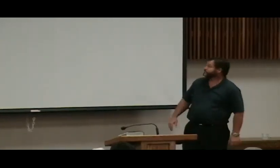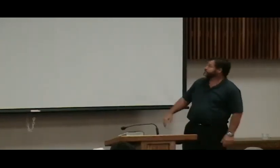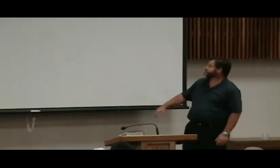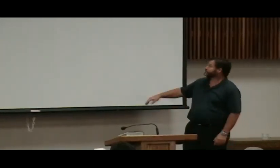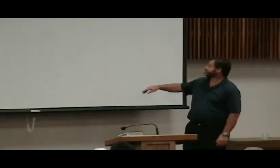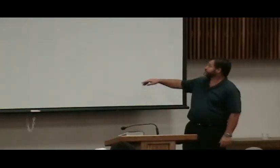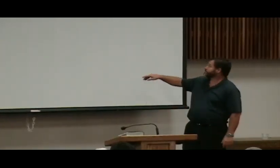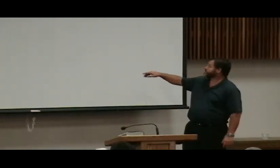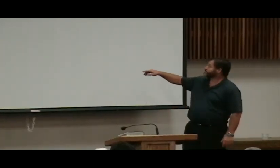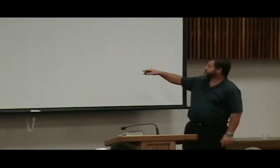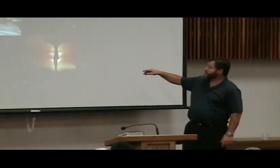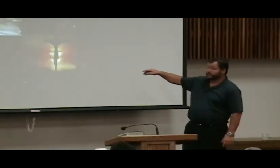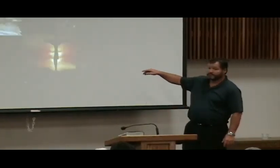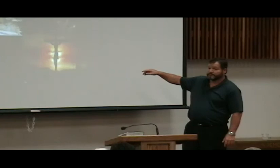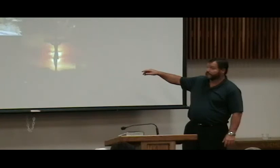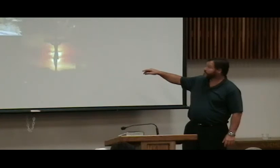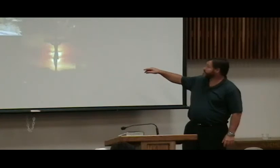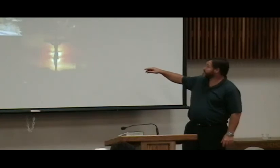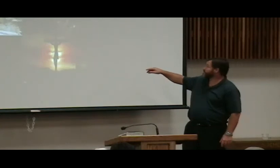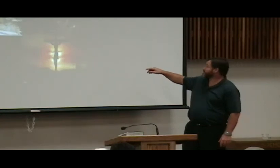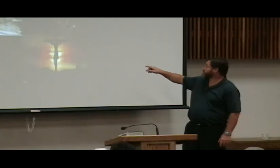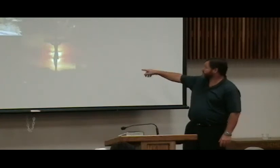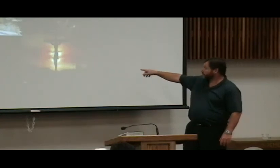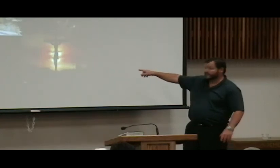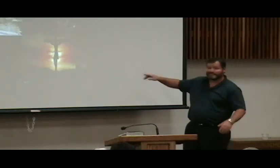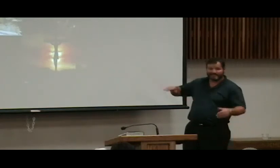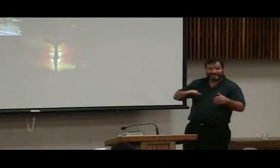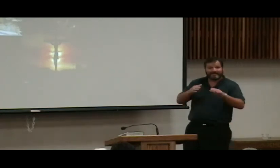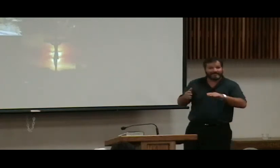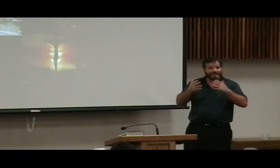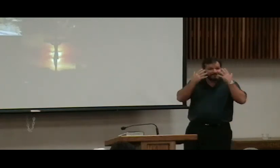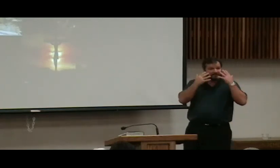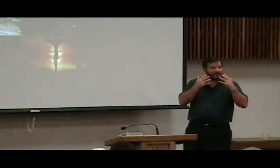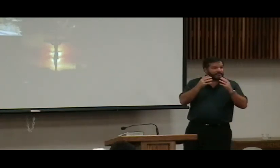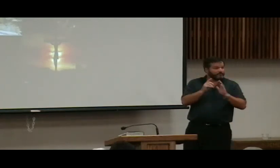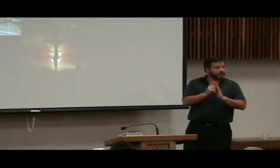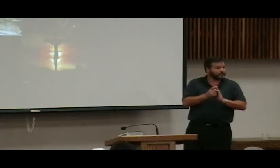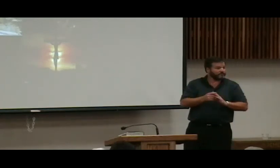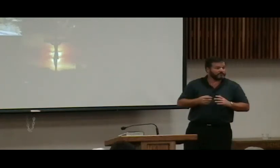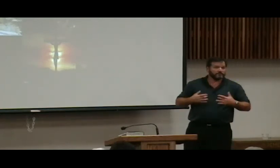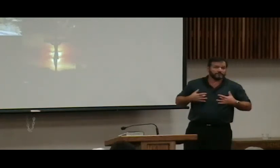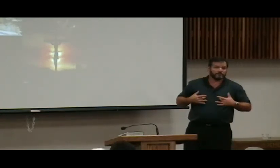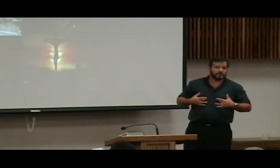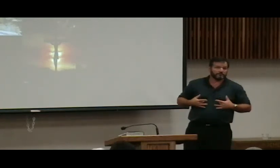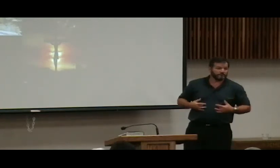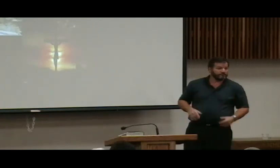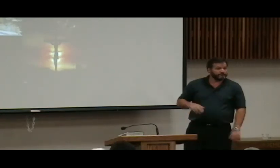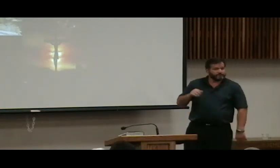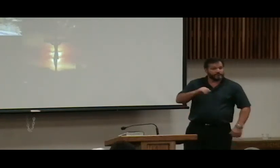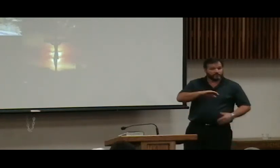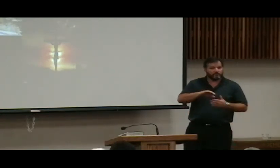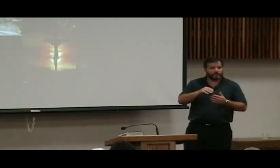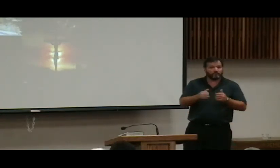He's interceding for us. This picture now. See the death? That's pretty sad.